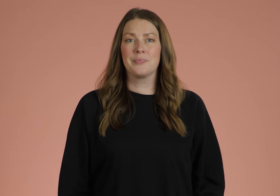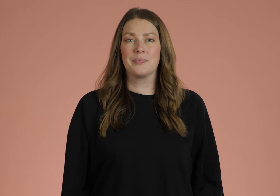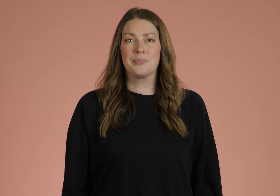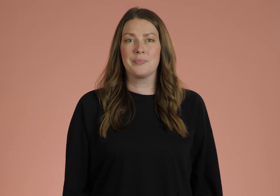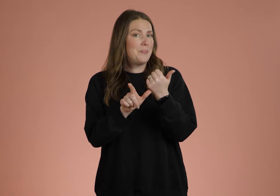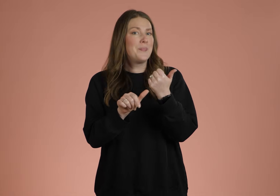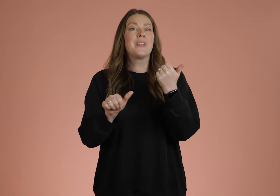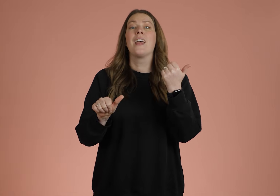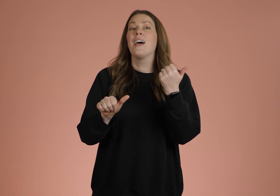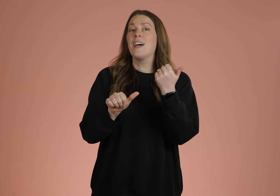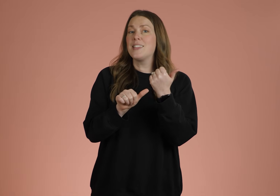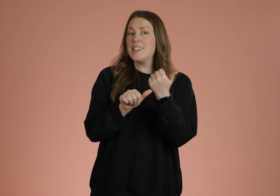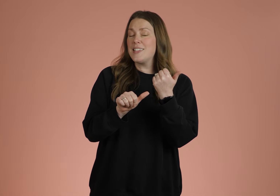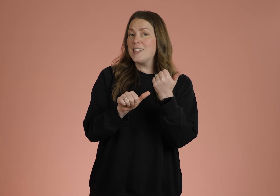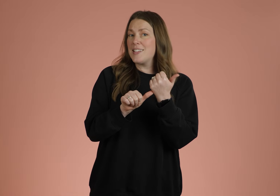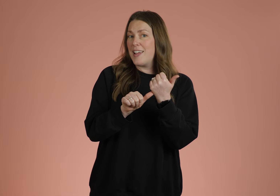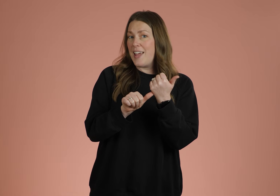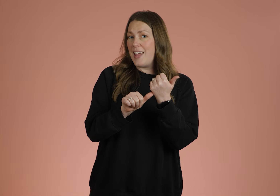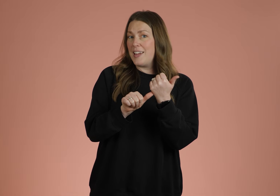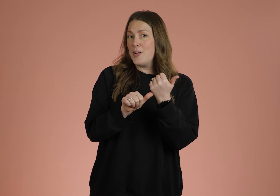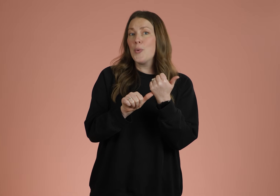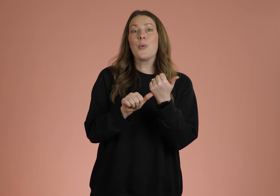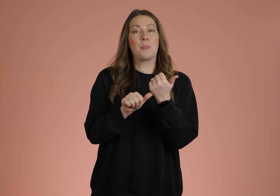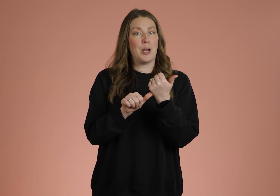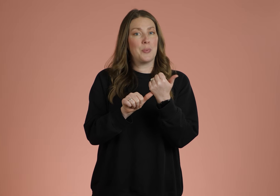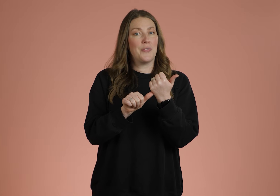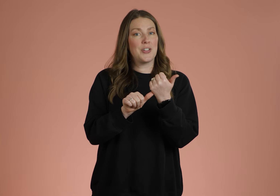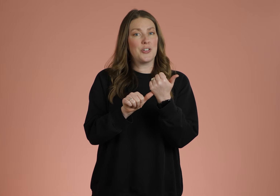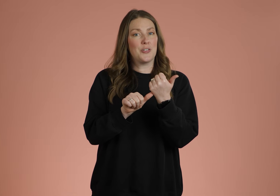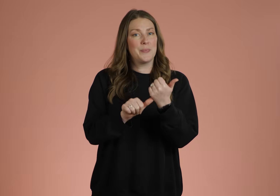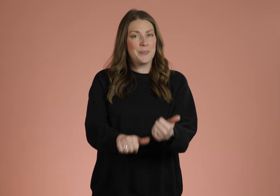L. Assistant, aide, or paraprofessional.